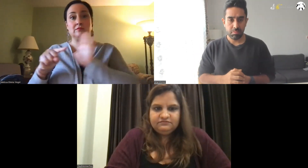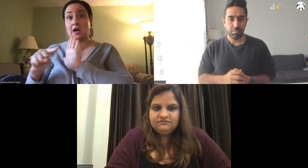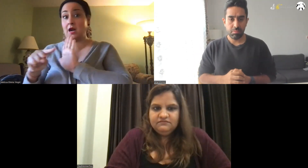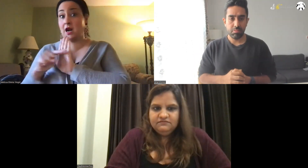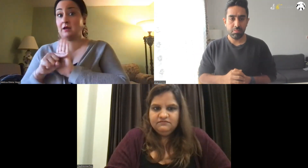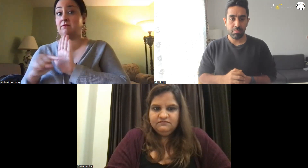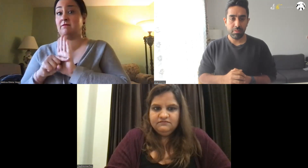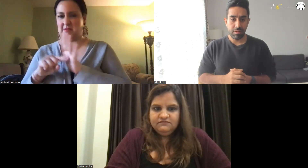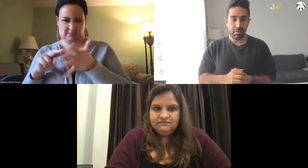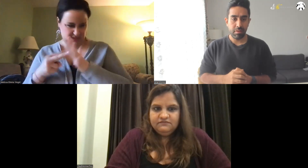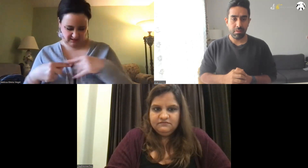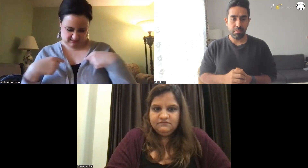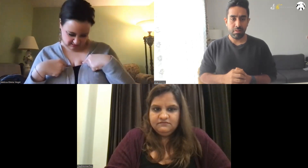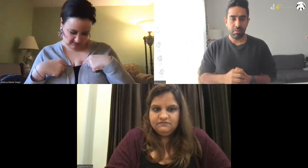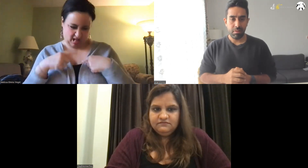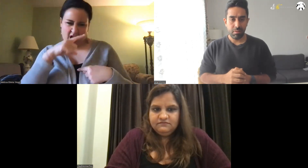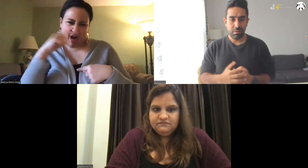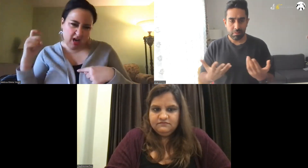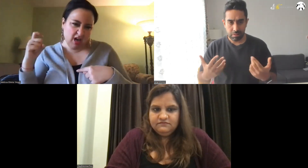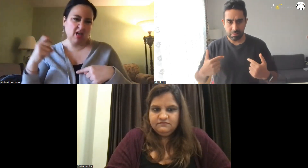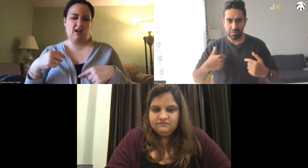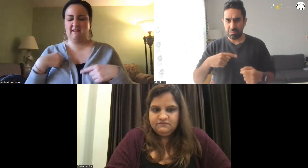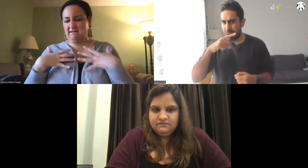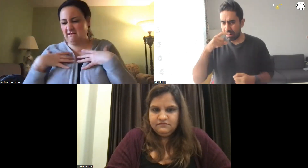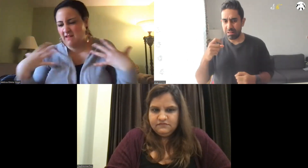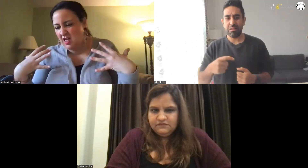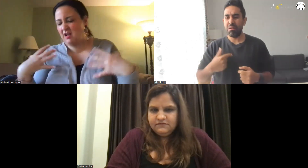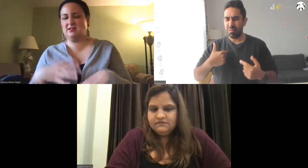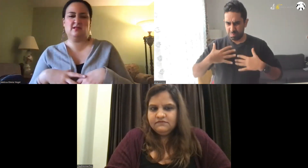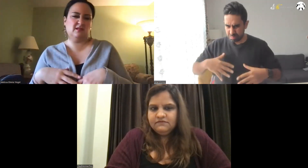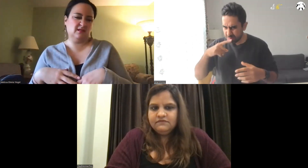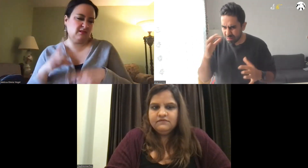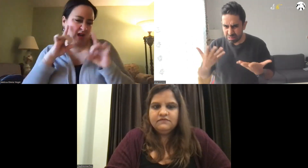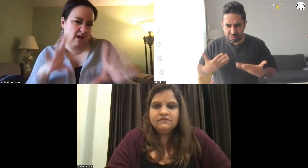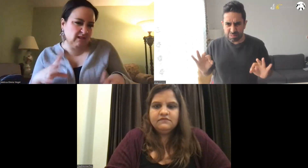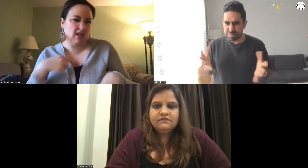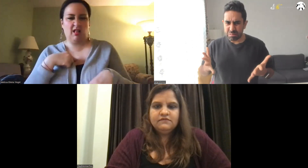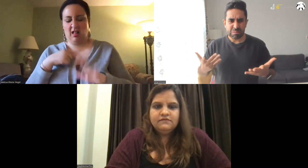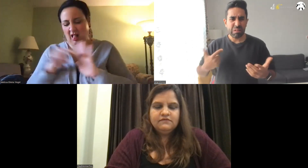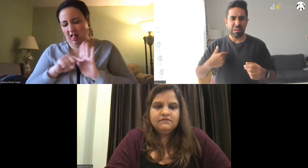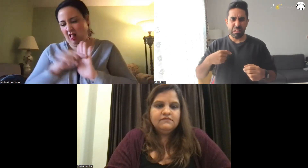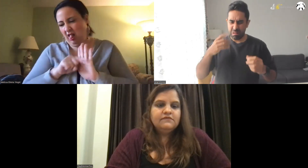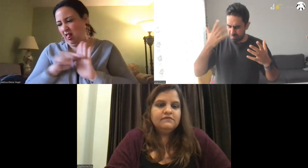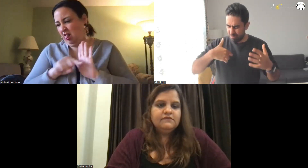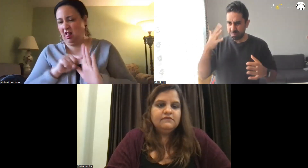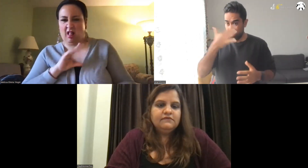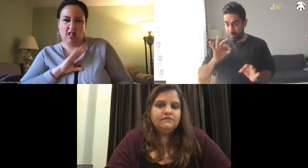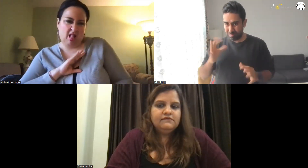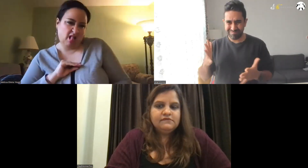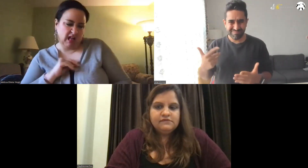So what is the difference between body negativity and positivity? So negativity means looking at yourself as an ugly person, thinking being fat is wrong, then all